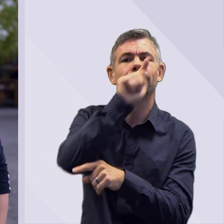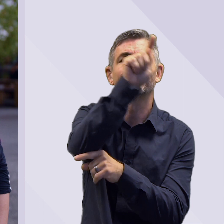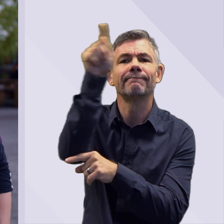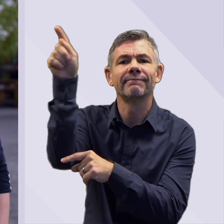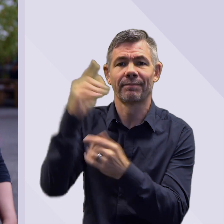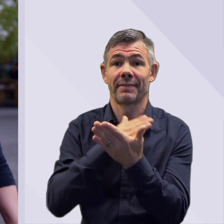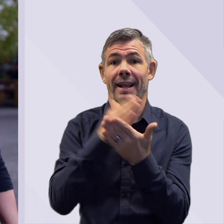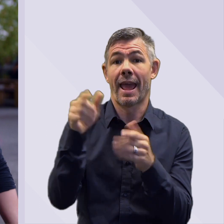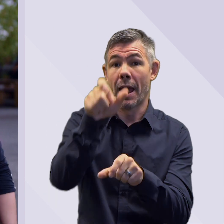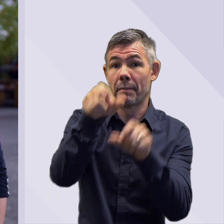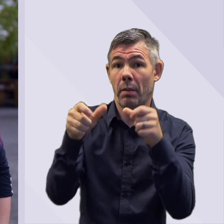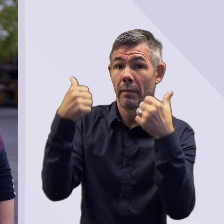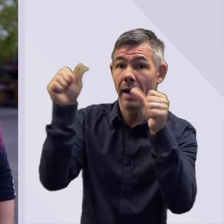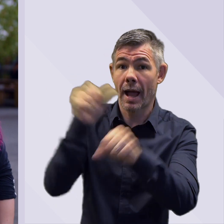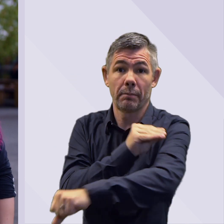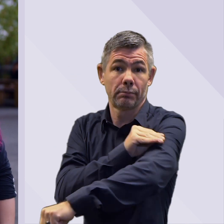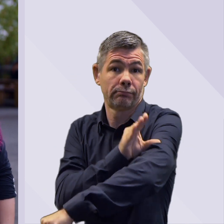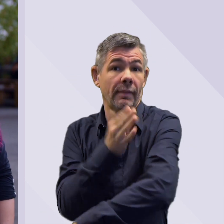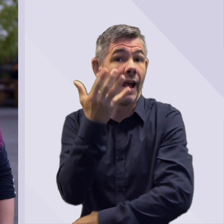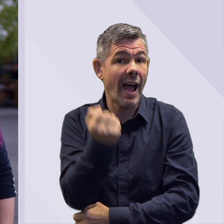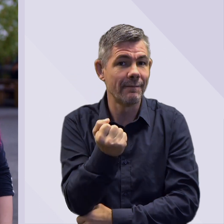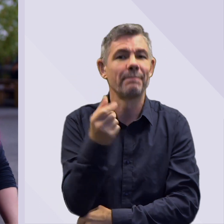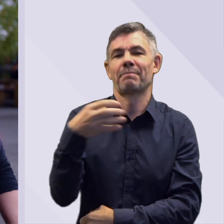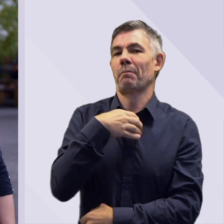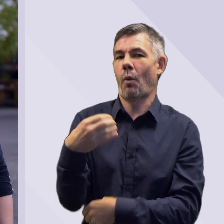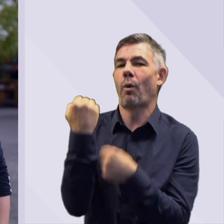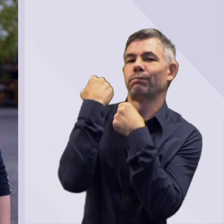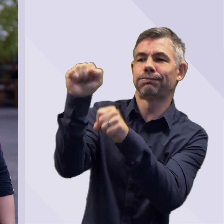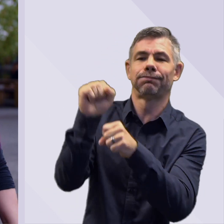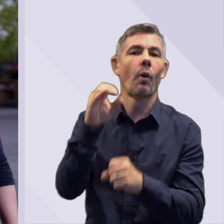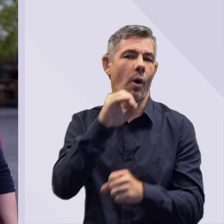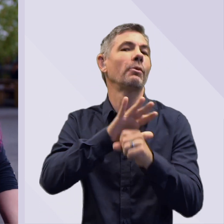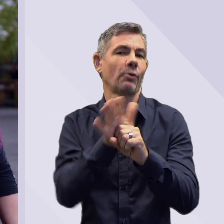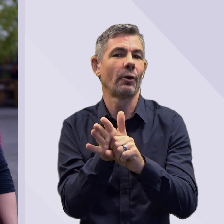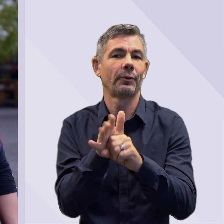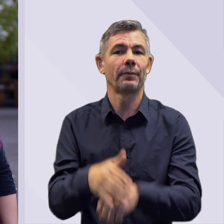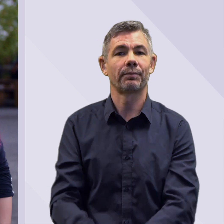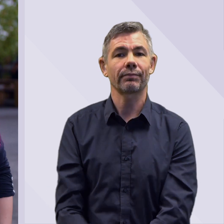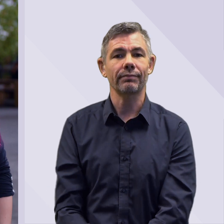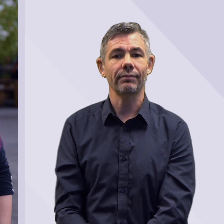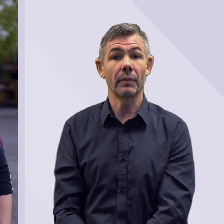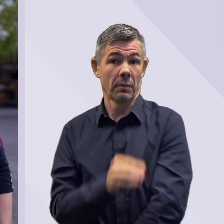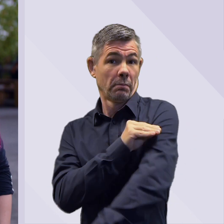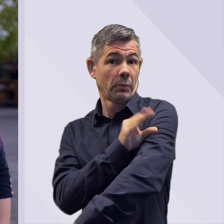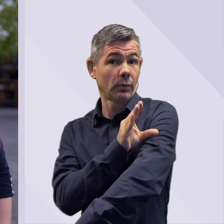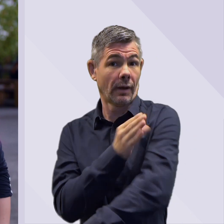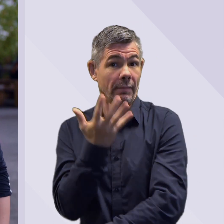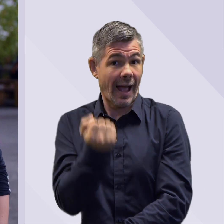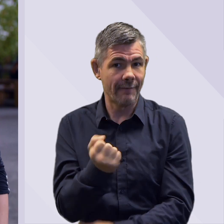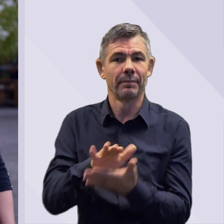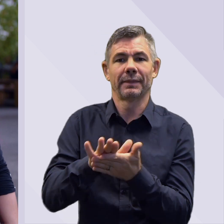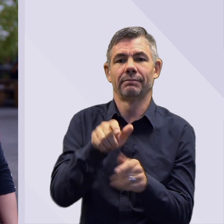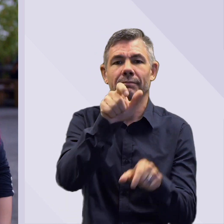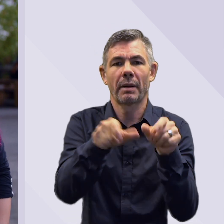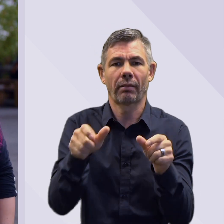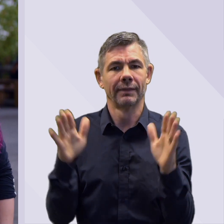The data is really clear from lots of countries overseas that people who have had that third booster dose are more protected against